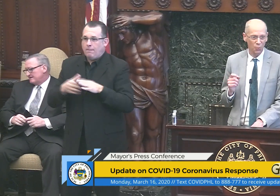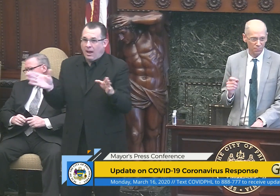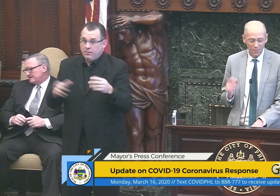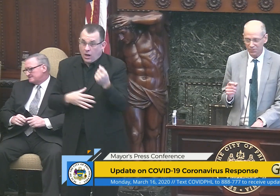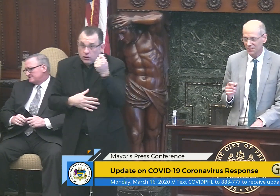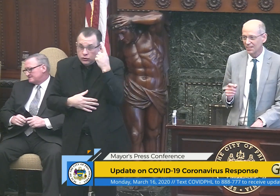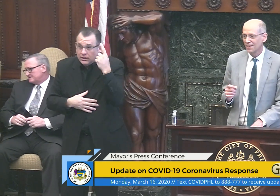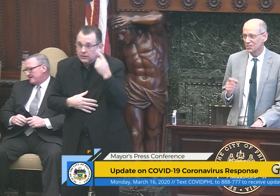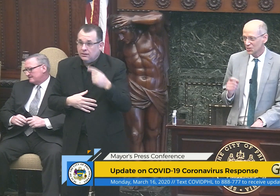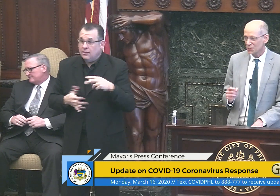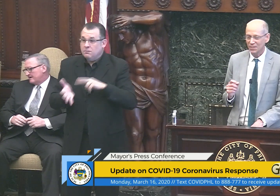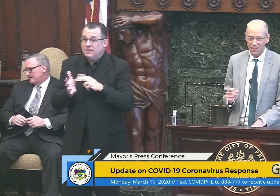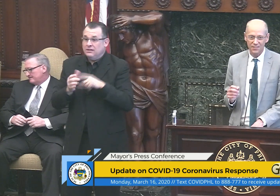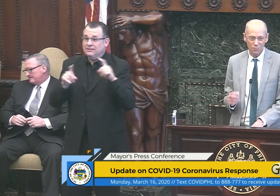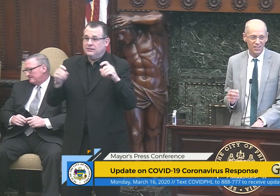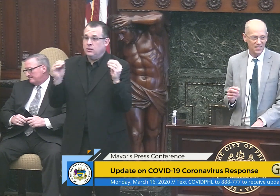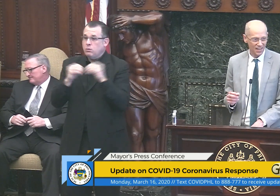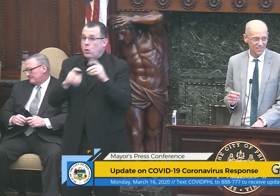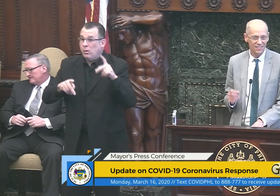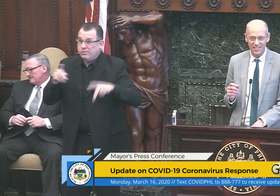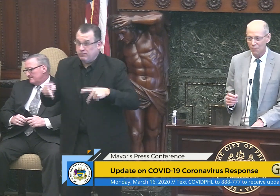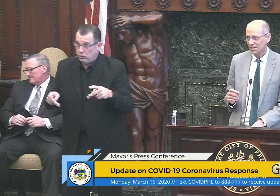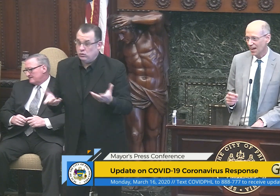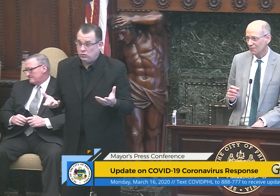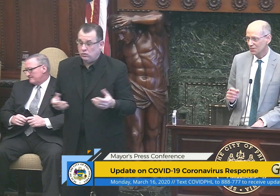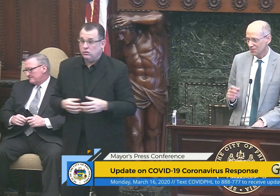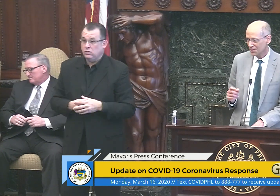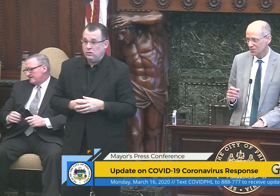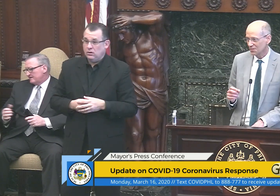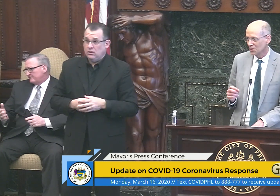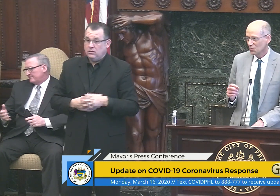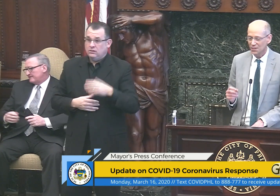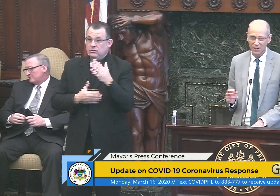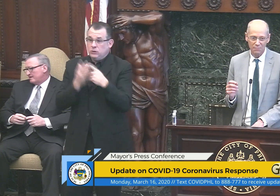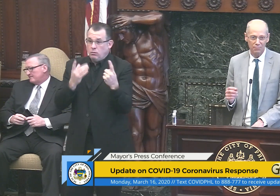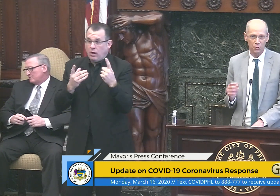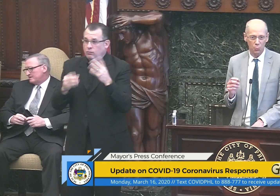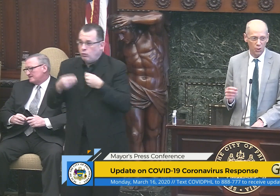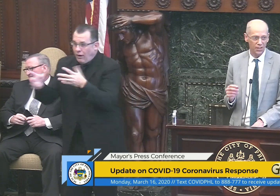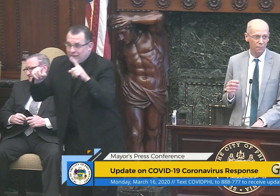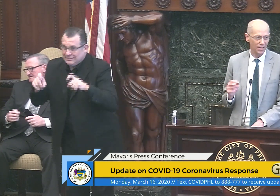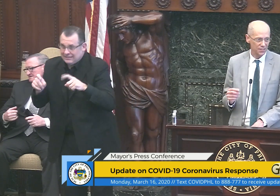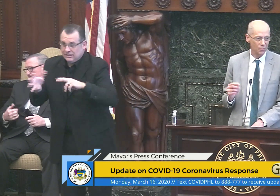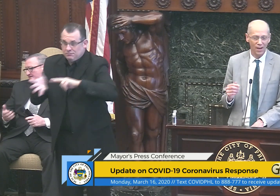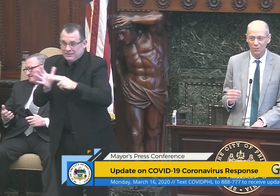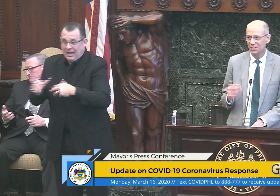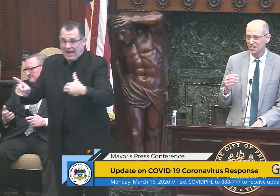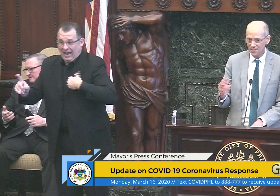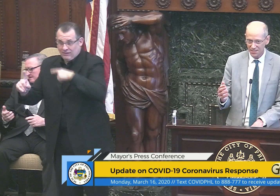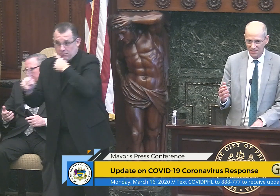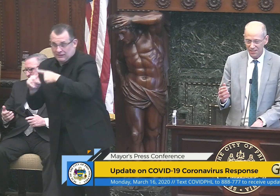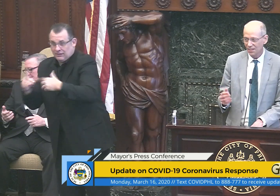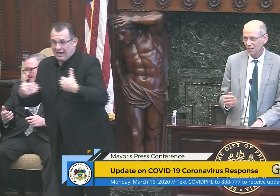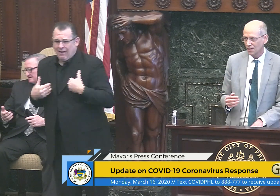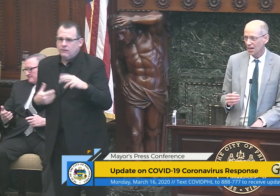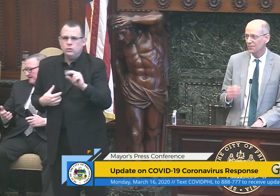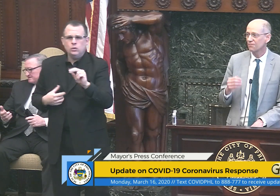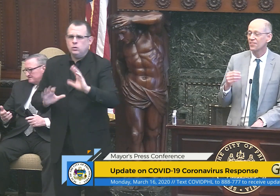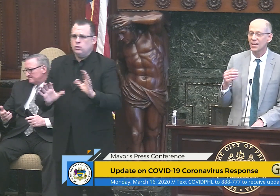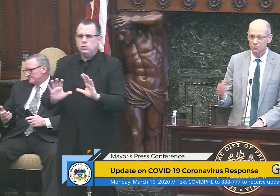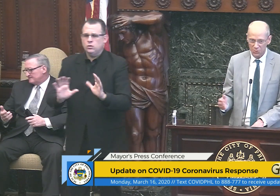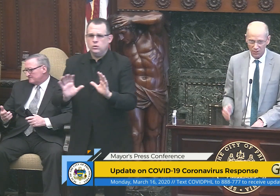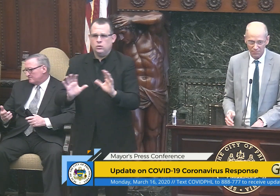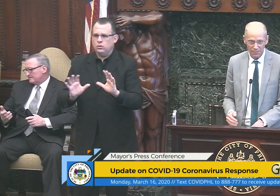testing more people, that just because someone is tested does not mean they have the infection. We're hearing many people who are worried about someone having been tested,